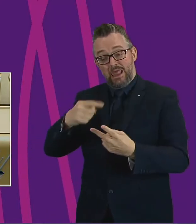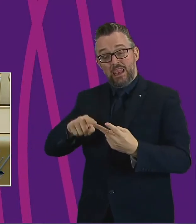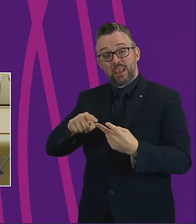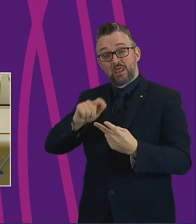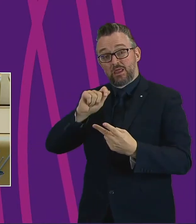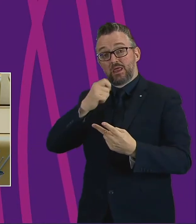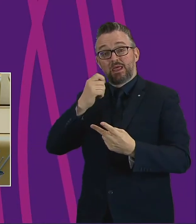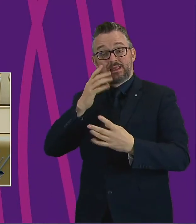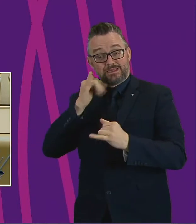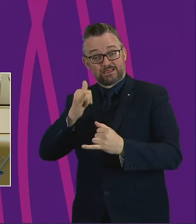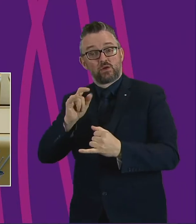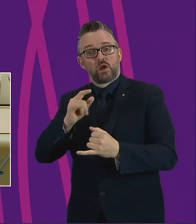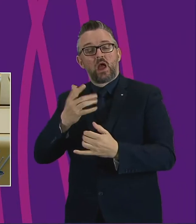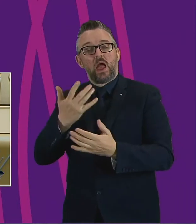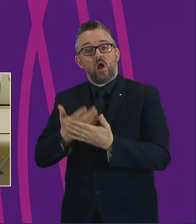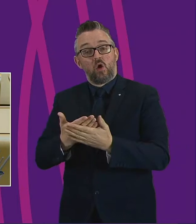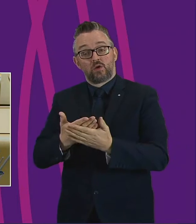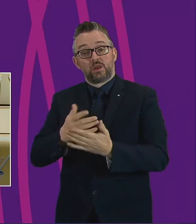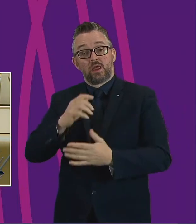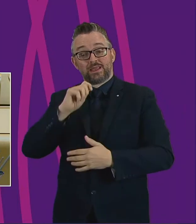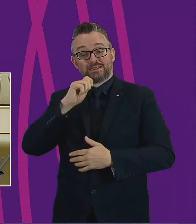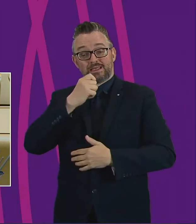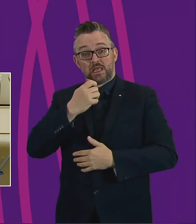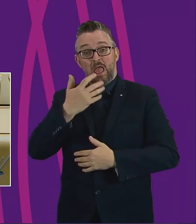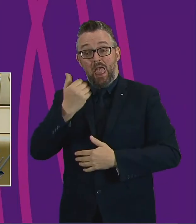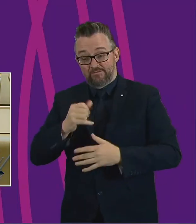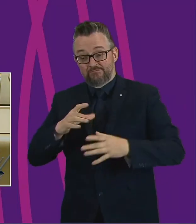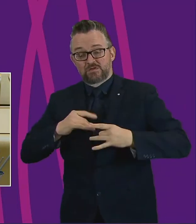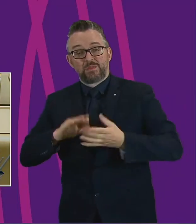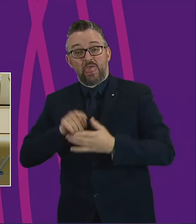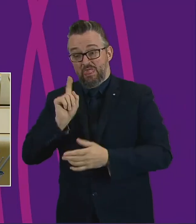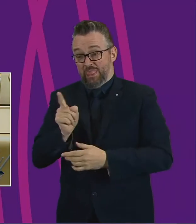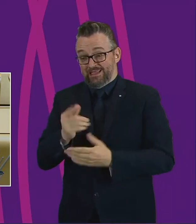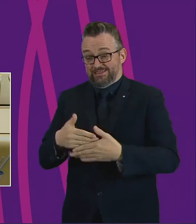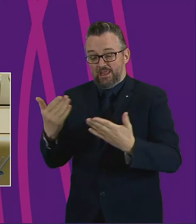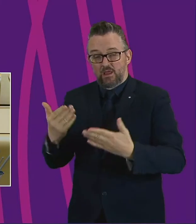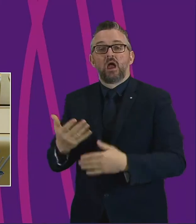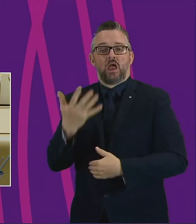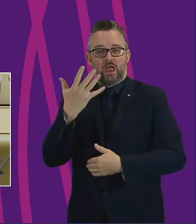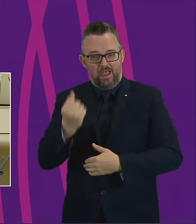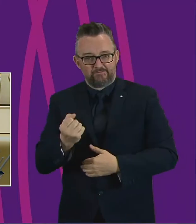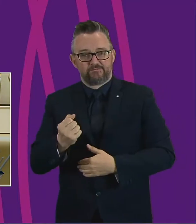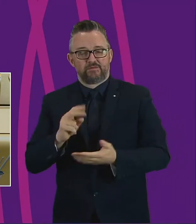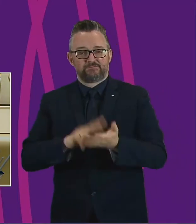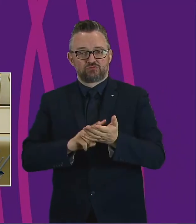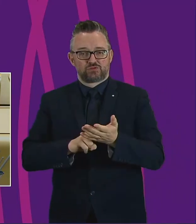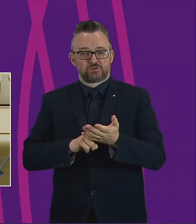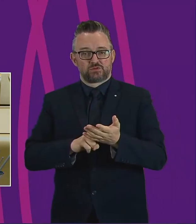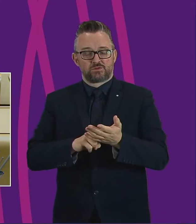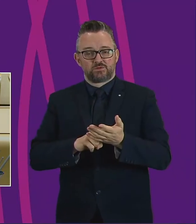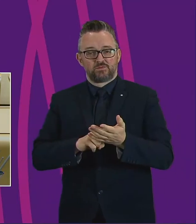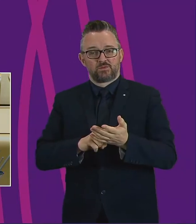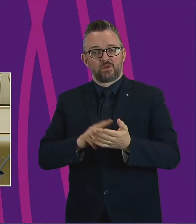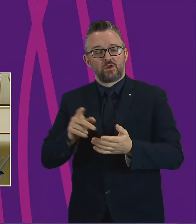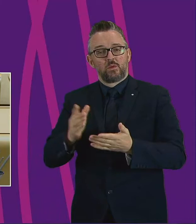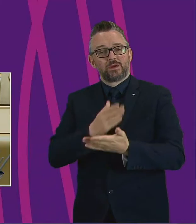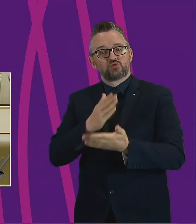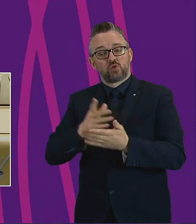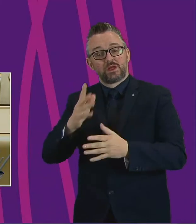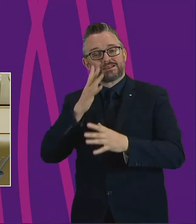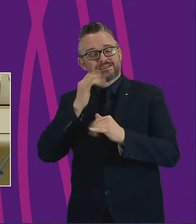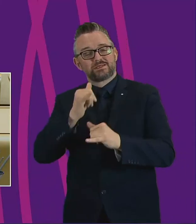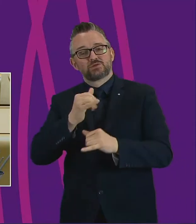has the virus on the day of the test. So in order to ensure that you use it for the purposes